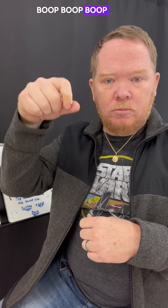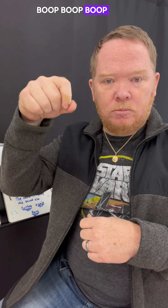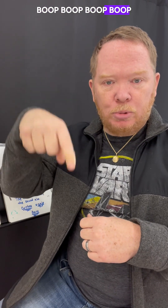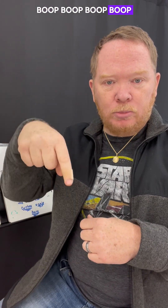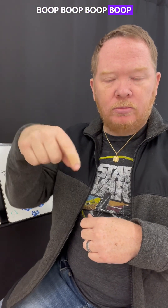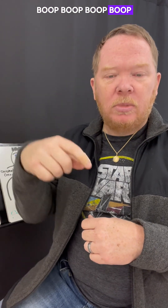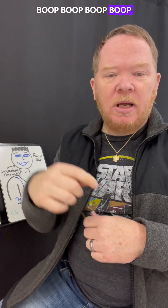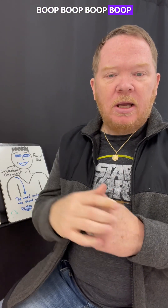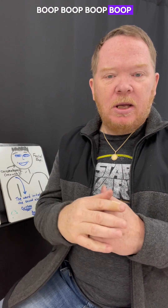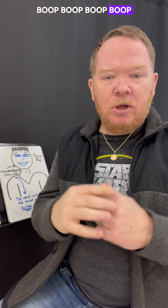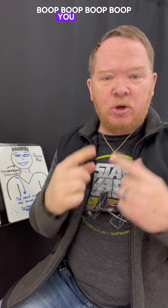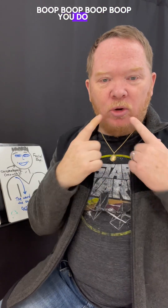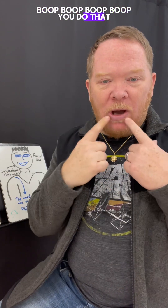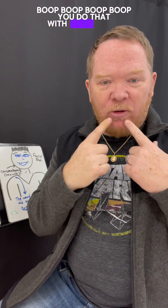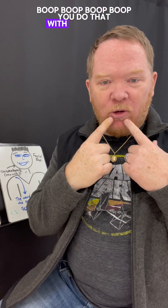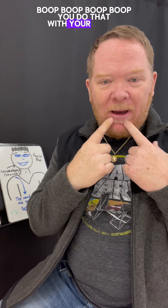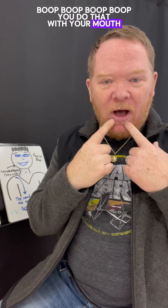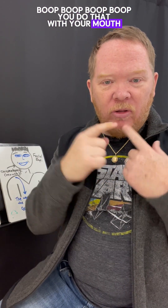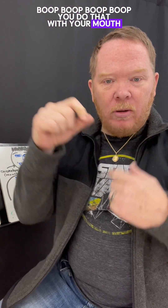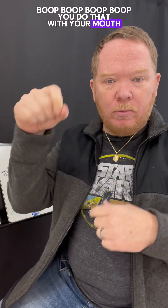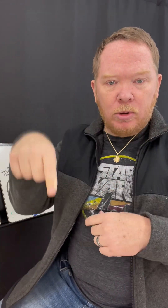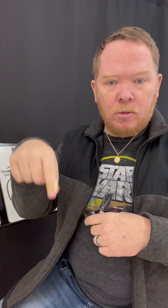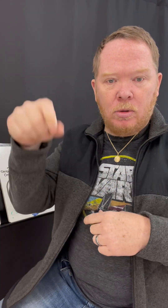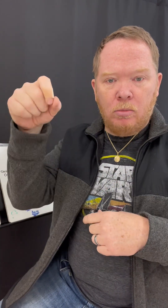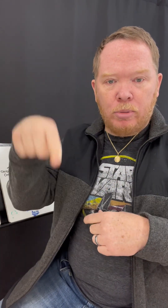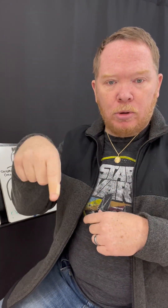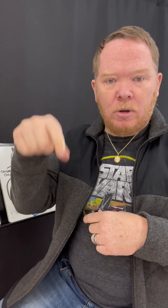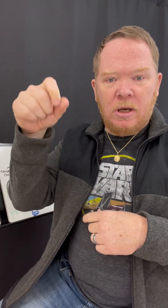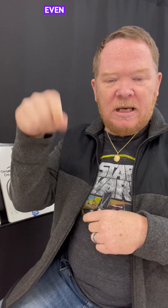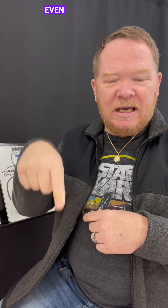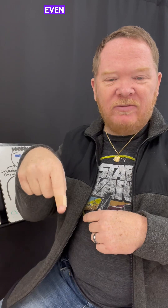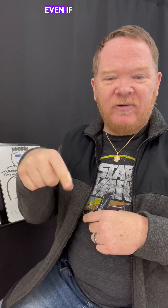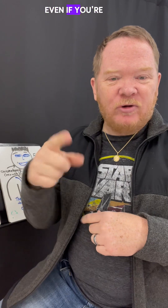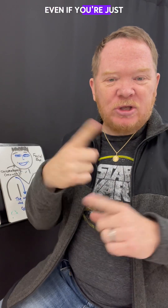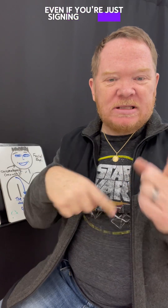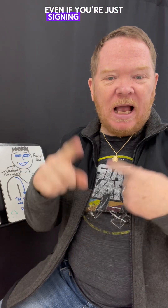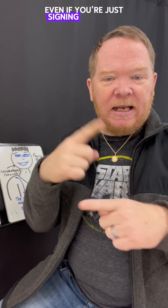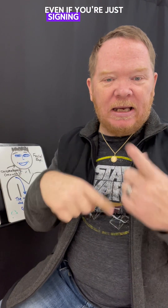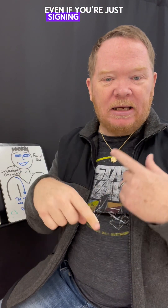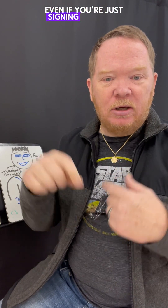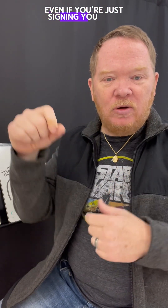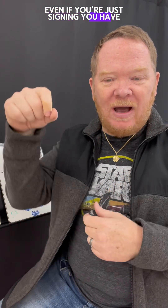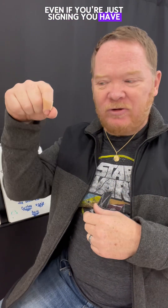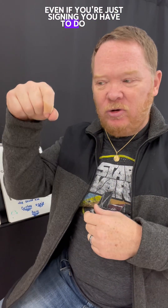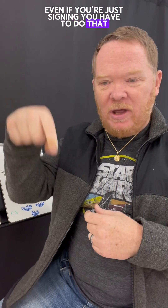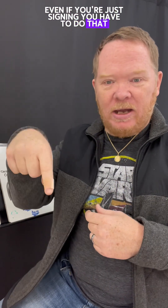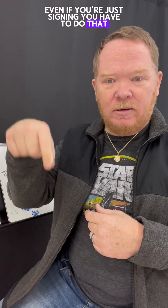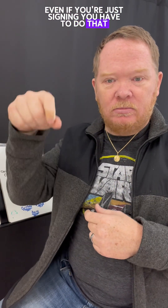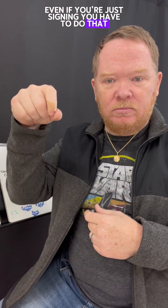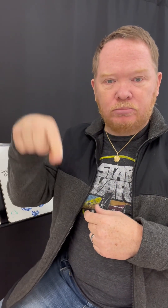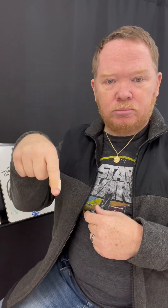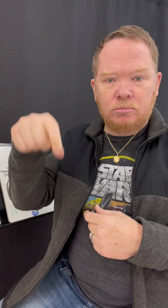boop. You do that with your mouth. Even if you're just signing, you have to do that,